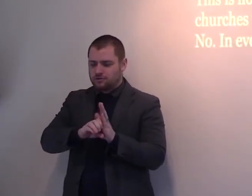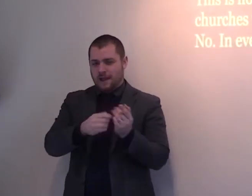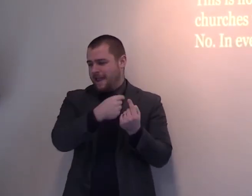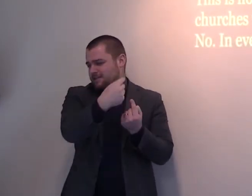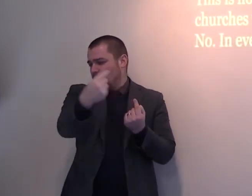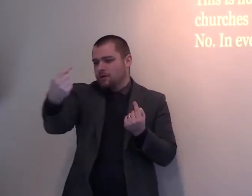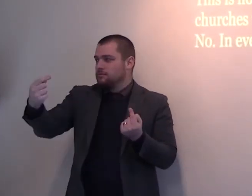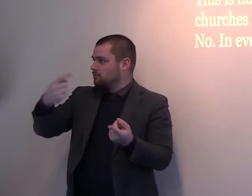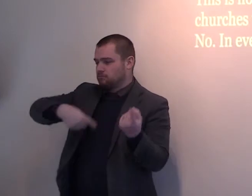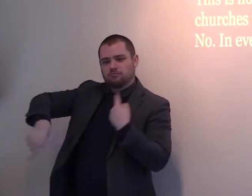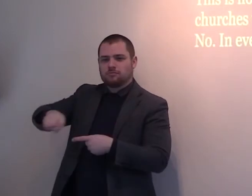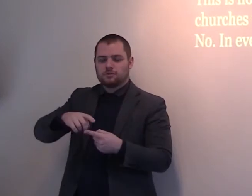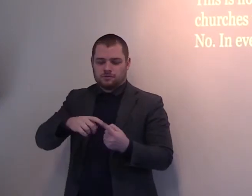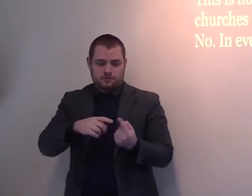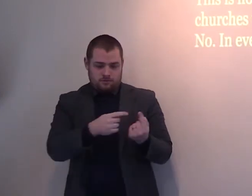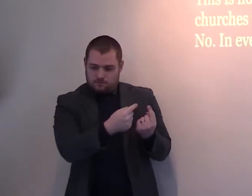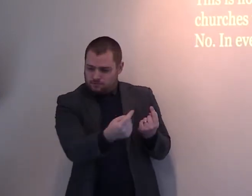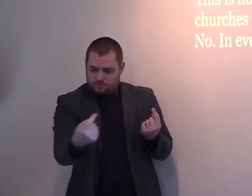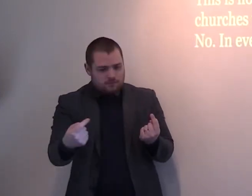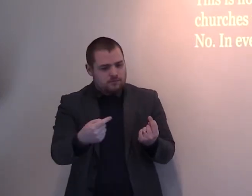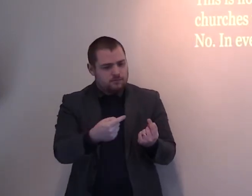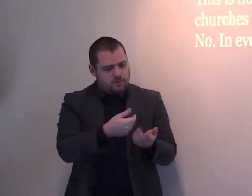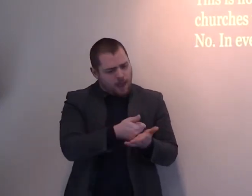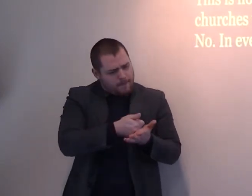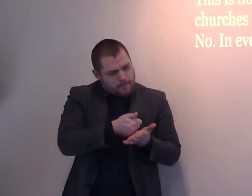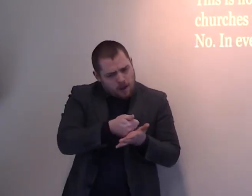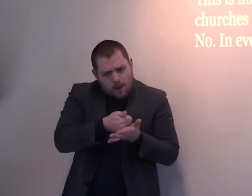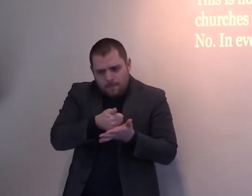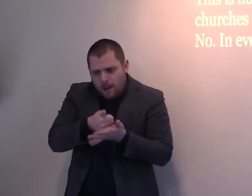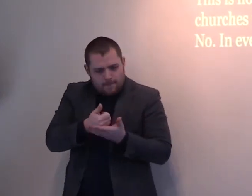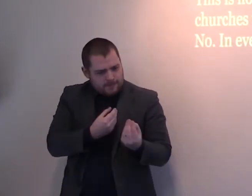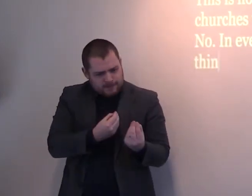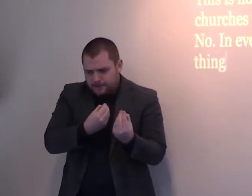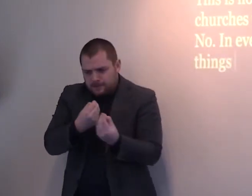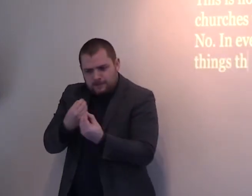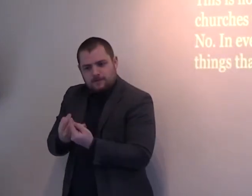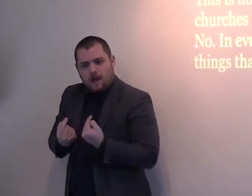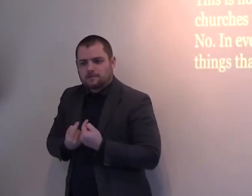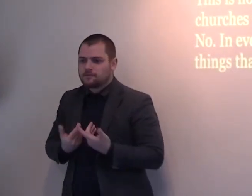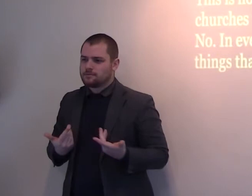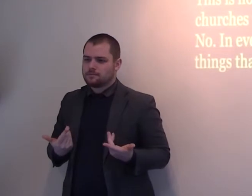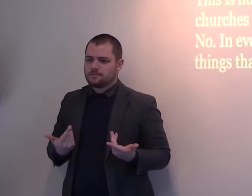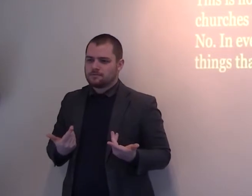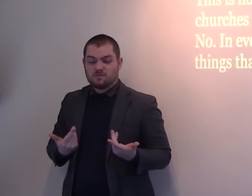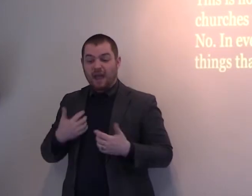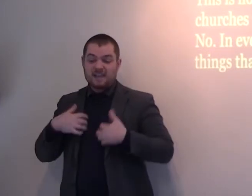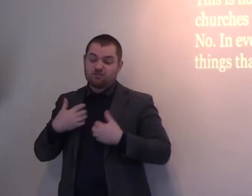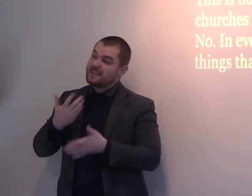applications which are relevant, not just historically, but even today, until the